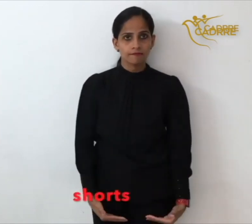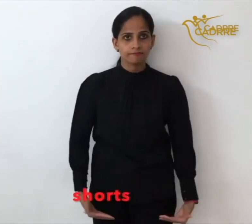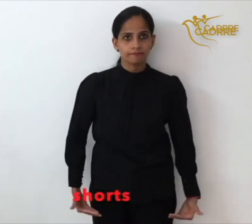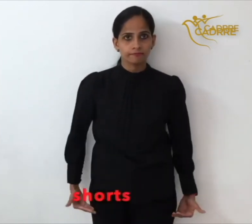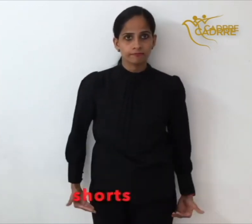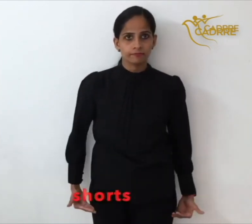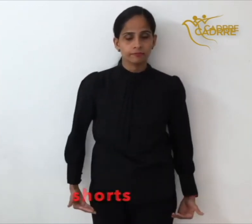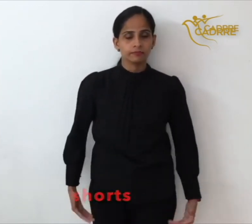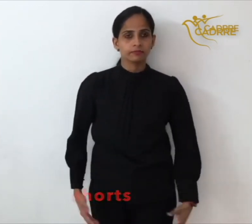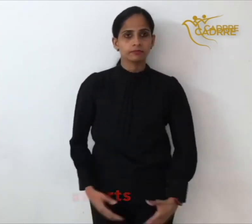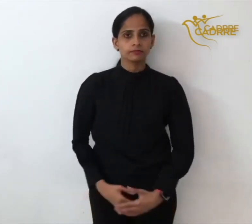Shorts.